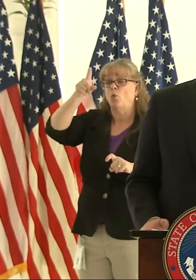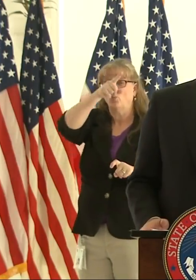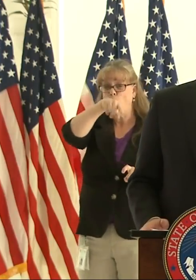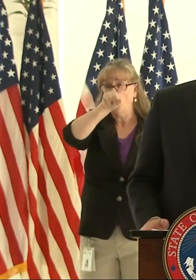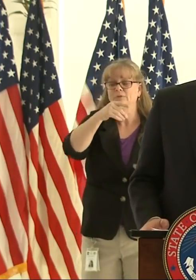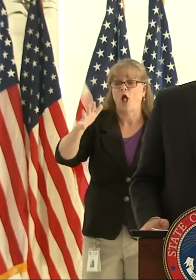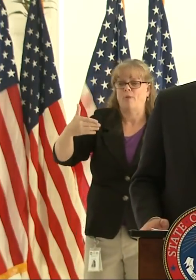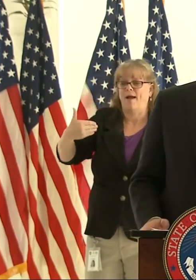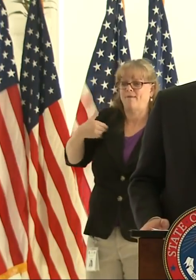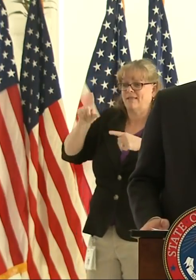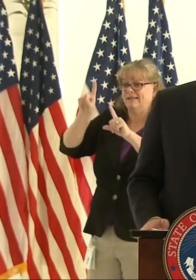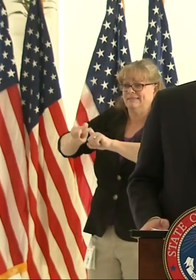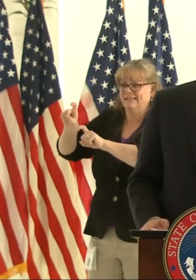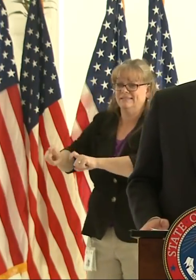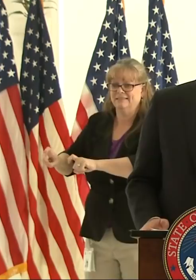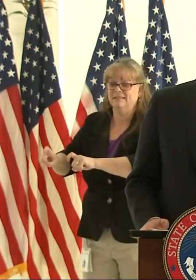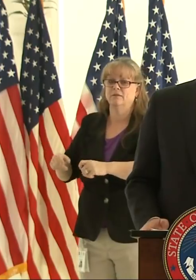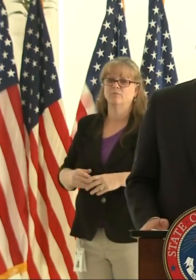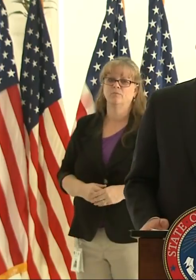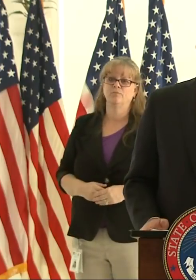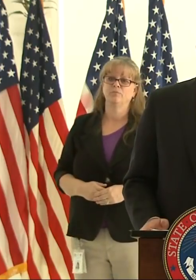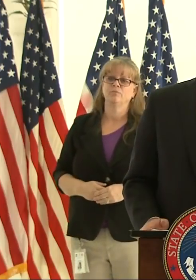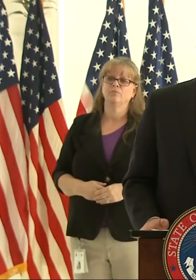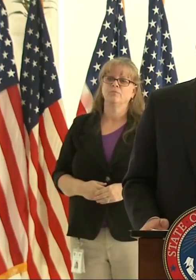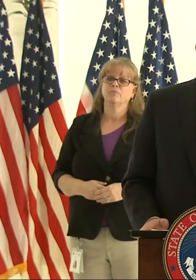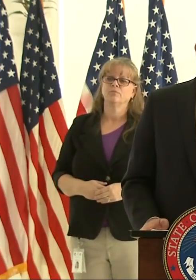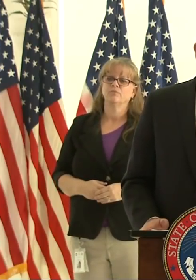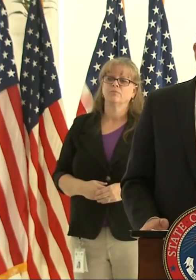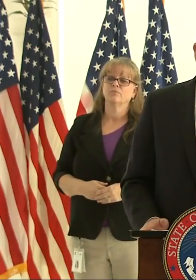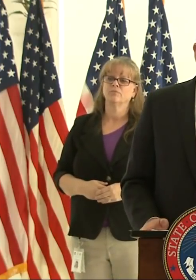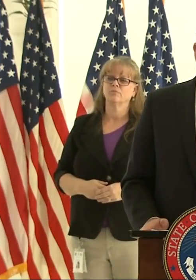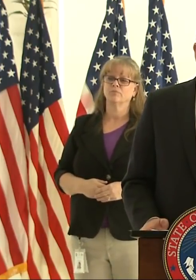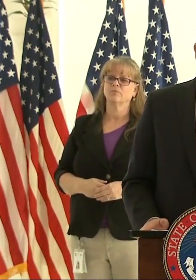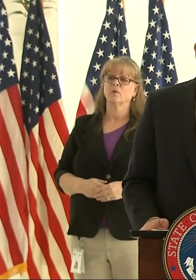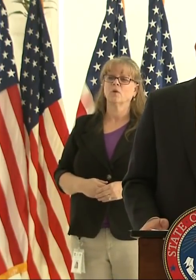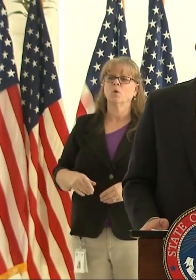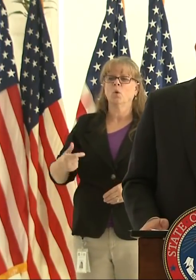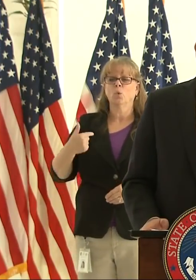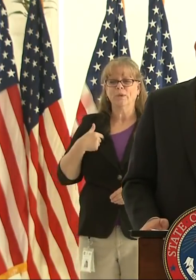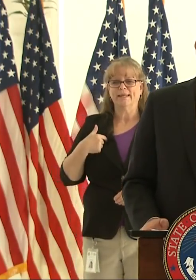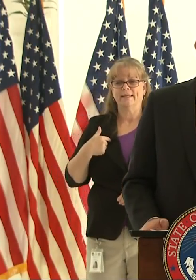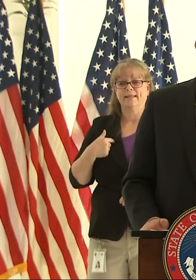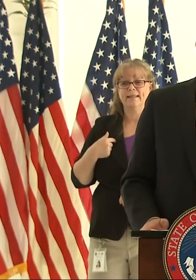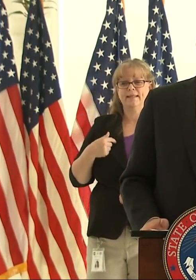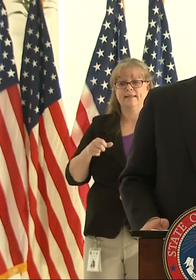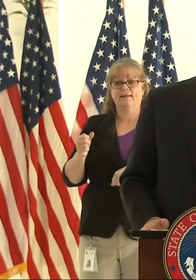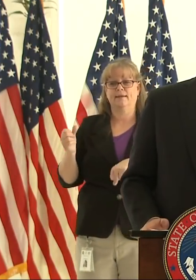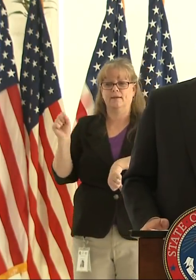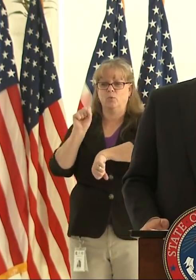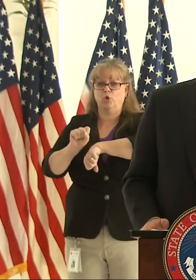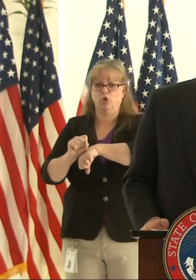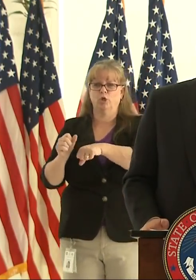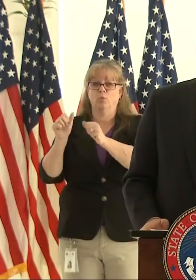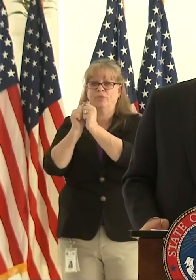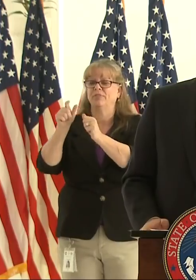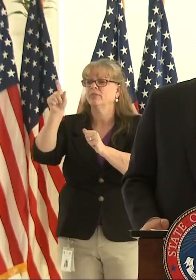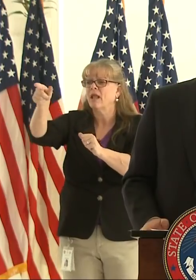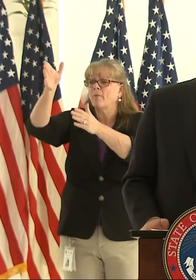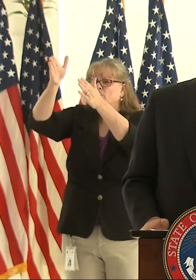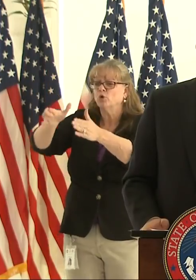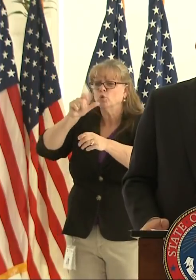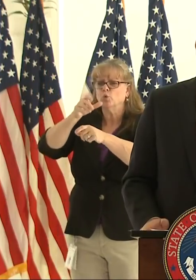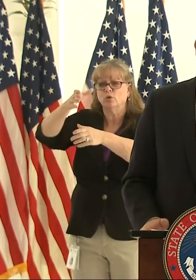also generally are working on the limitations around the extraction reagent for testing and finding alternatives